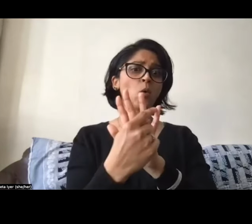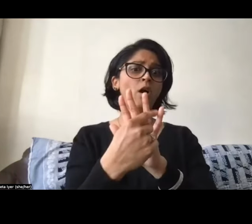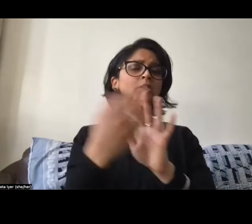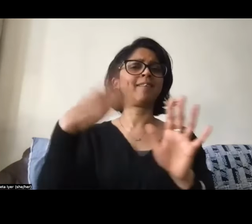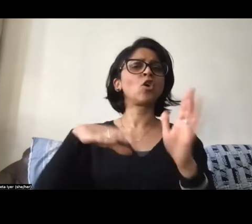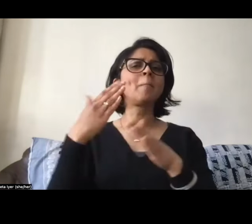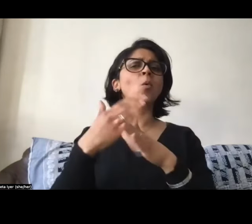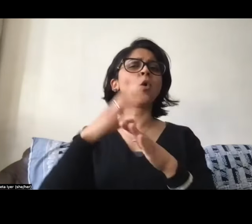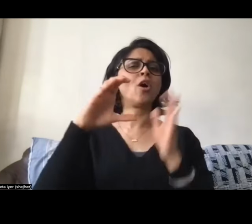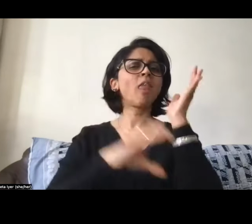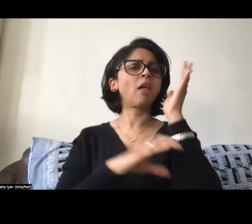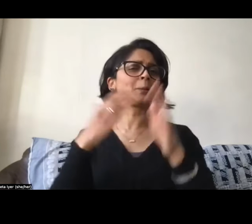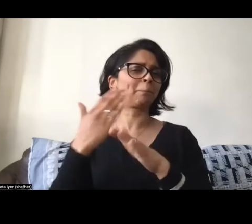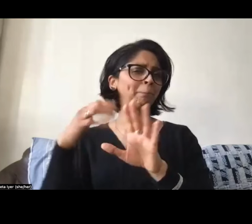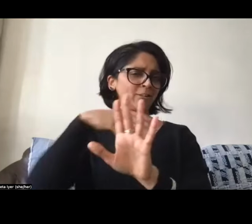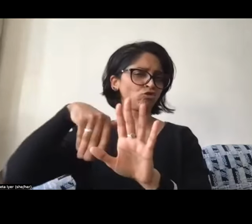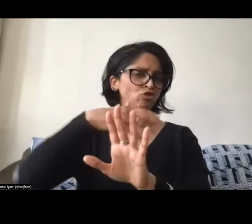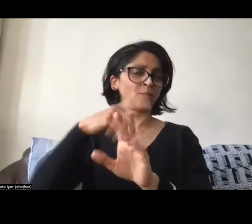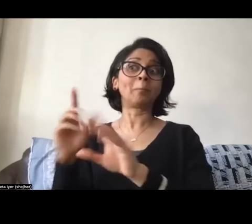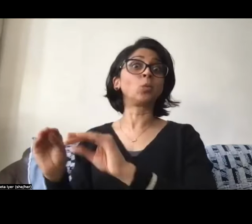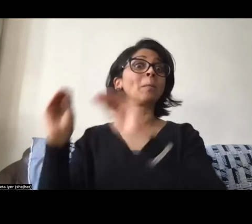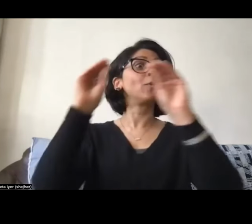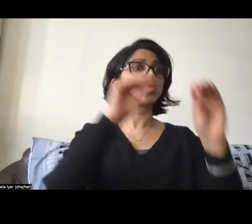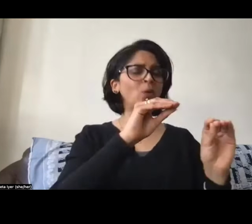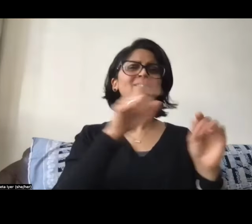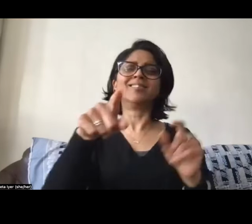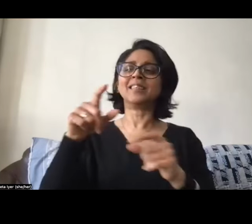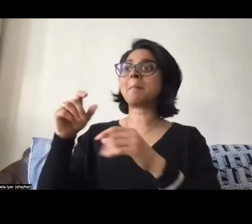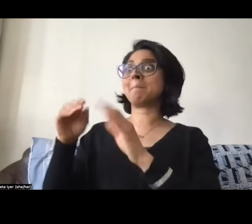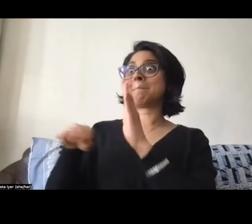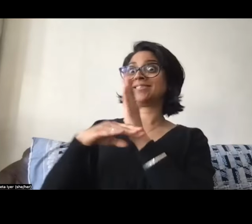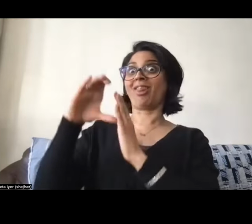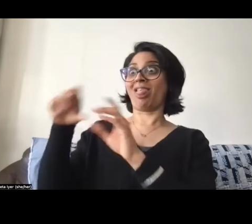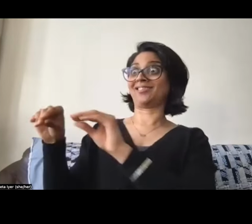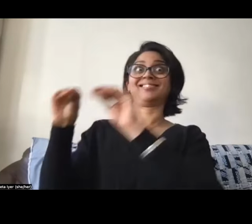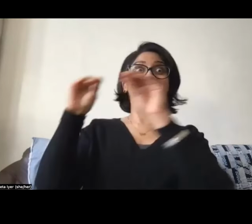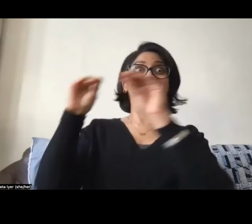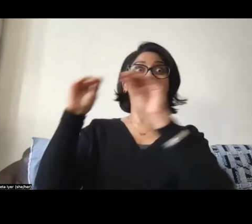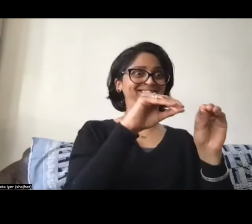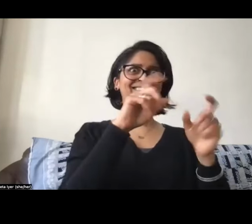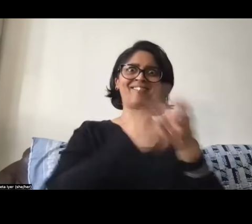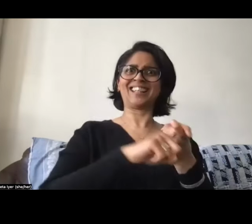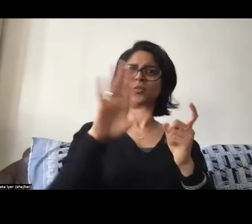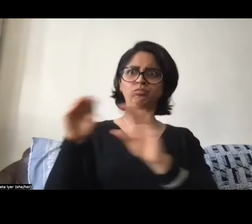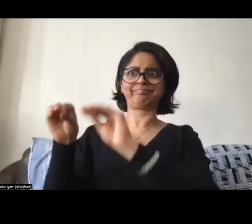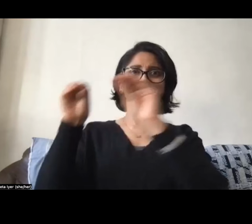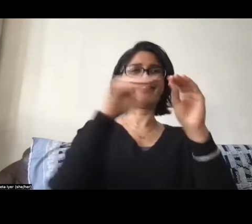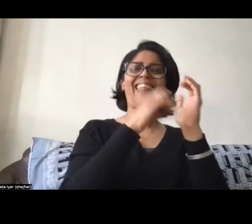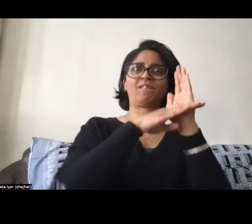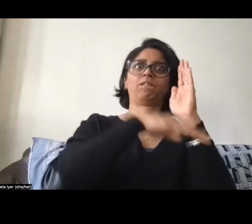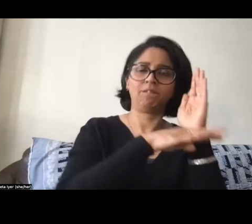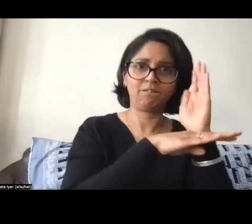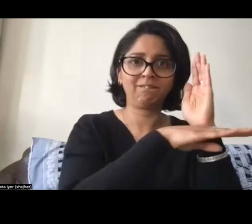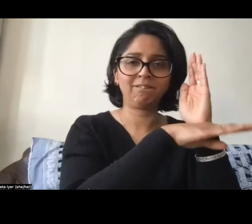middle-class backgrounds, and 1 was from a working-class background. And the middle-class backgrounds, when